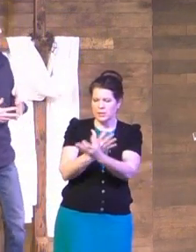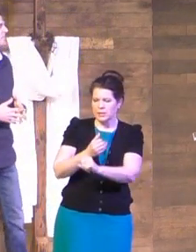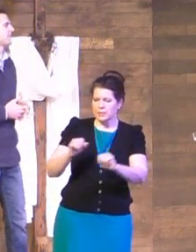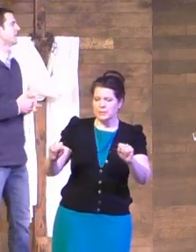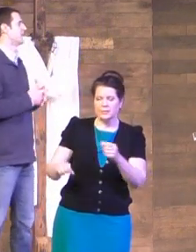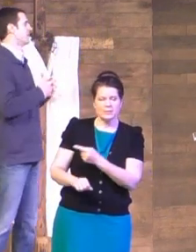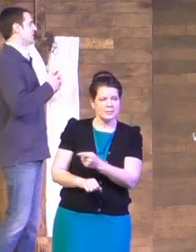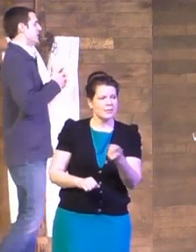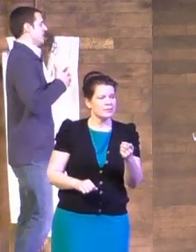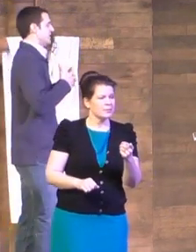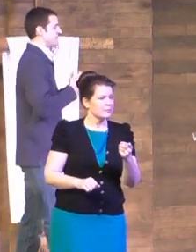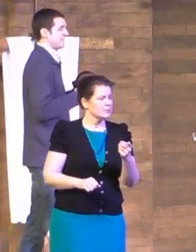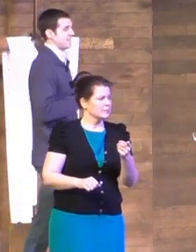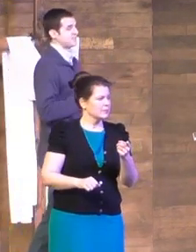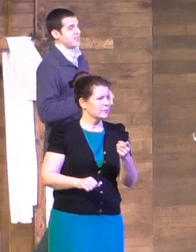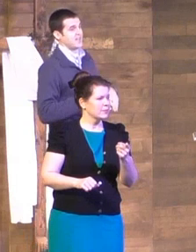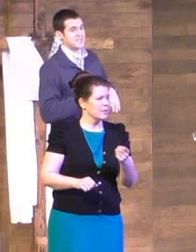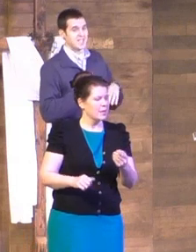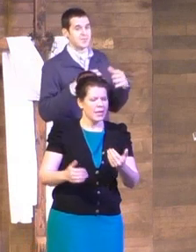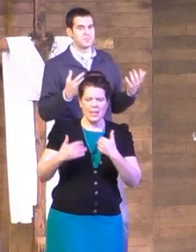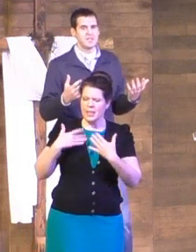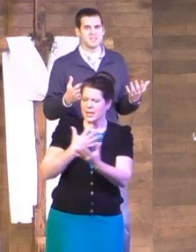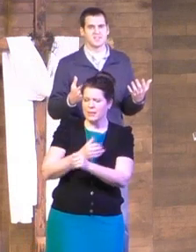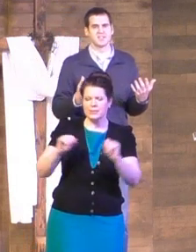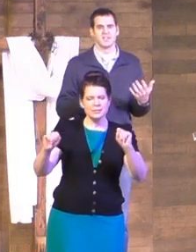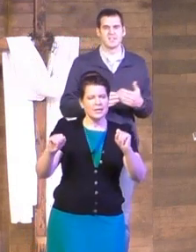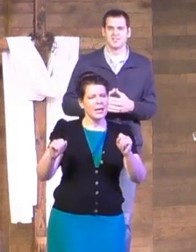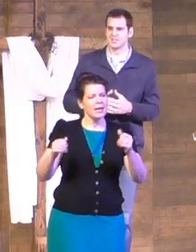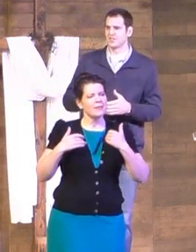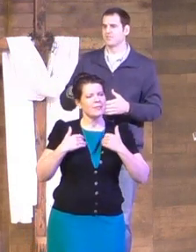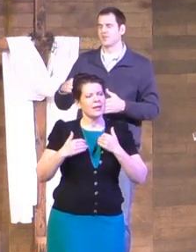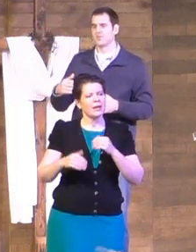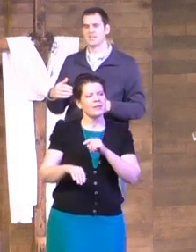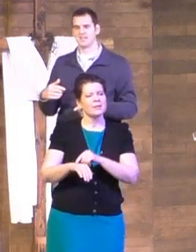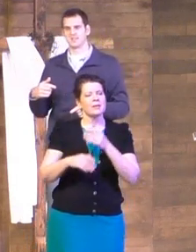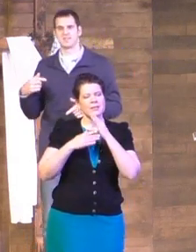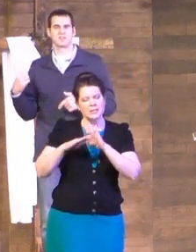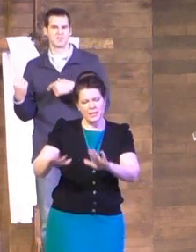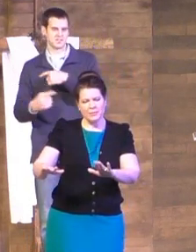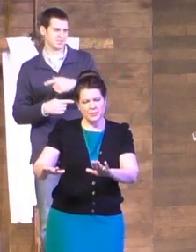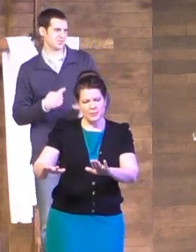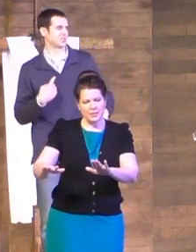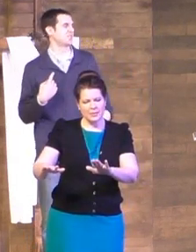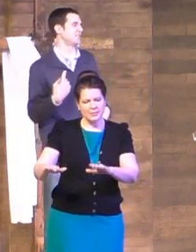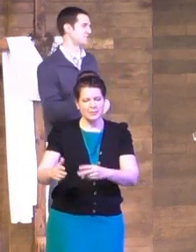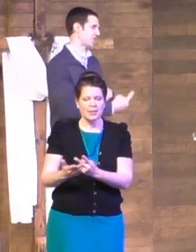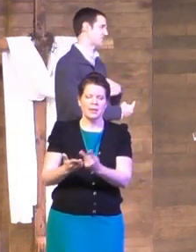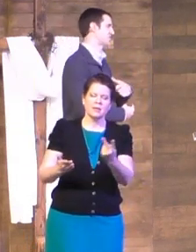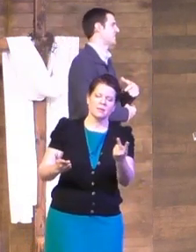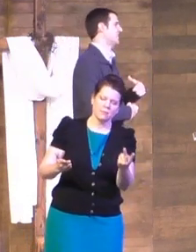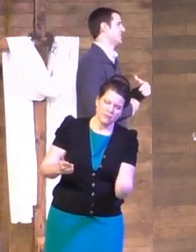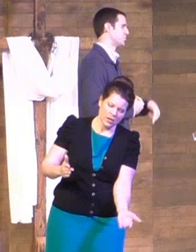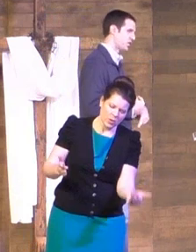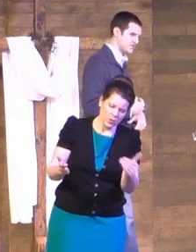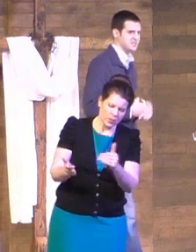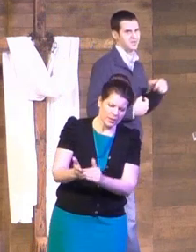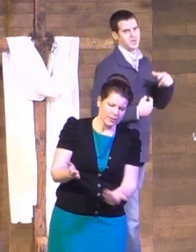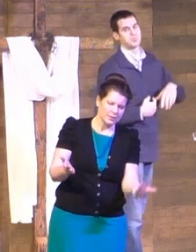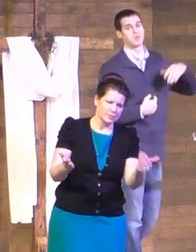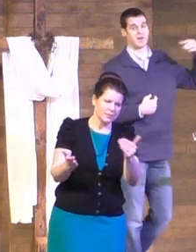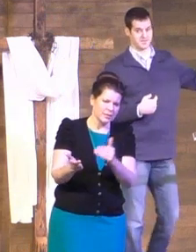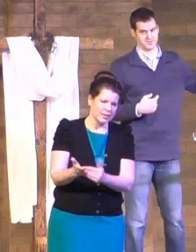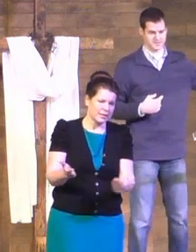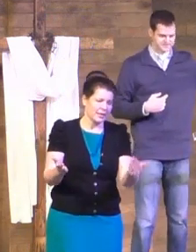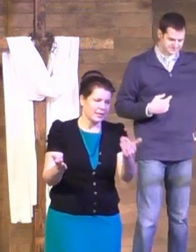God. They're saved, they have a time of peace, and then eventually they fall away again. The cycle continues. Each verse is worse than the